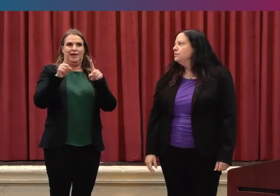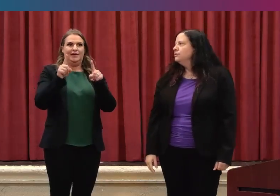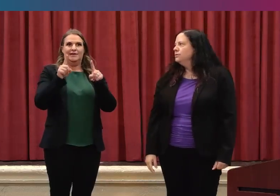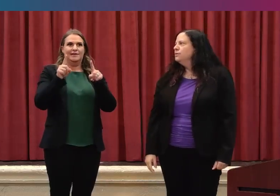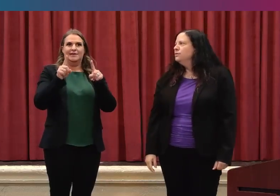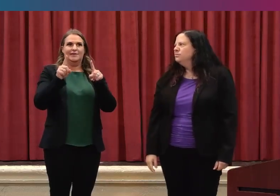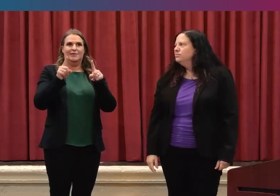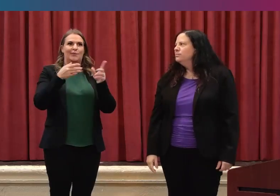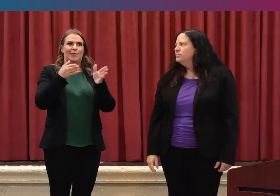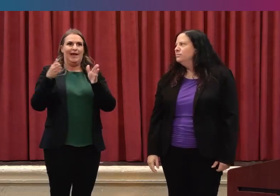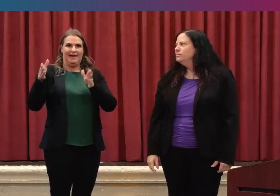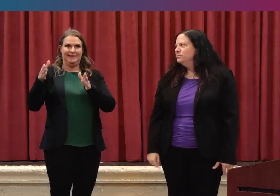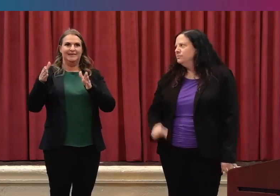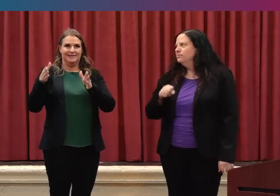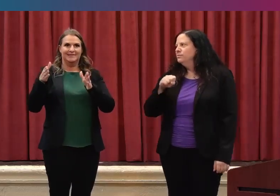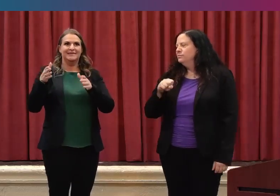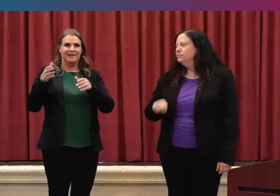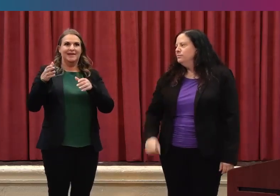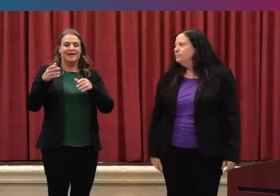We bill a little bit differently.